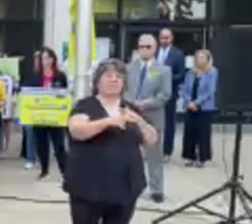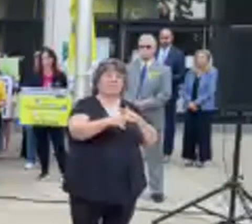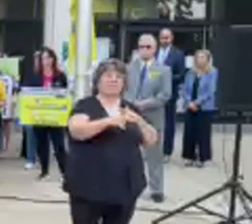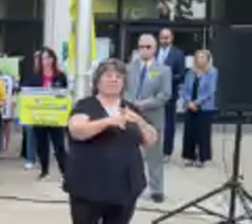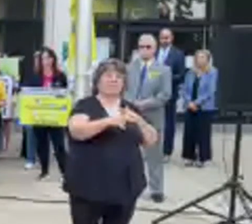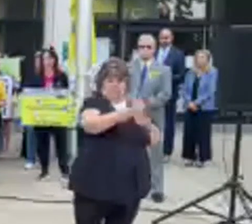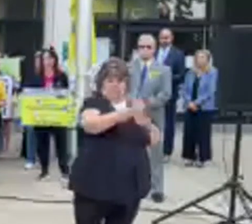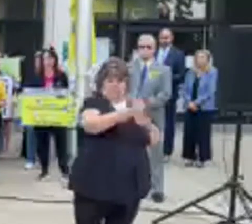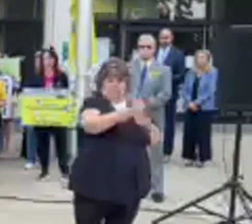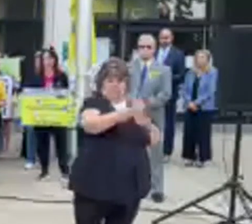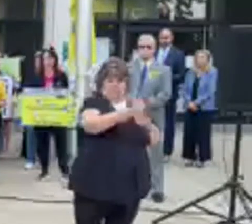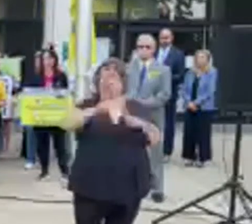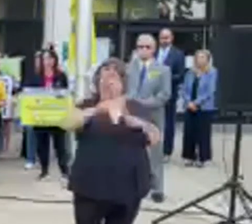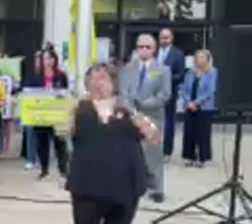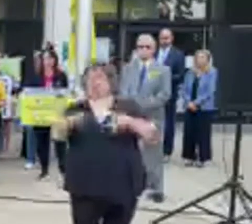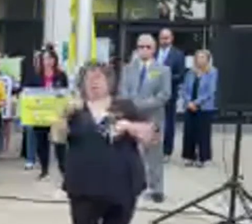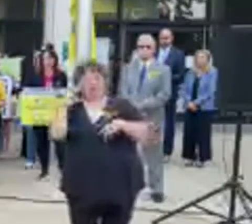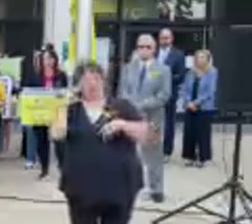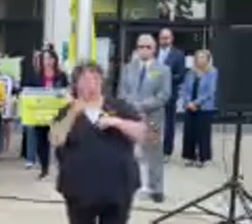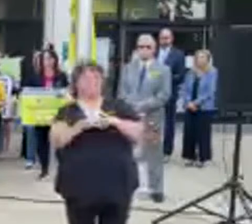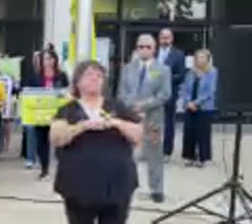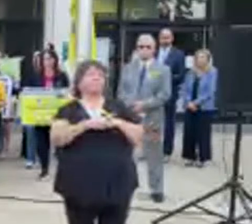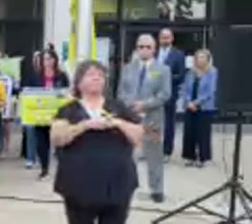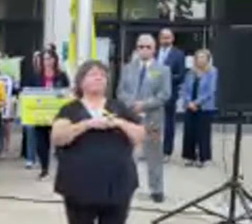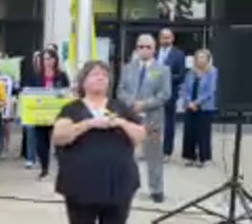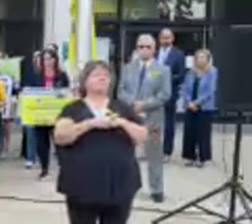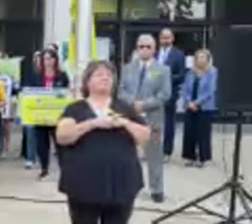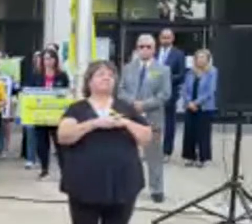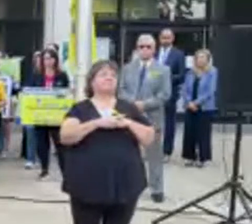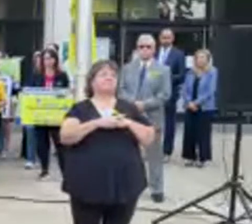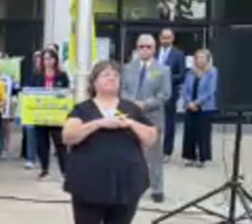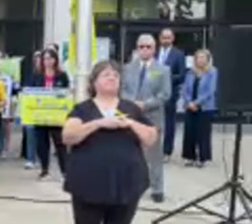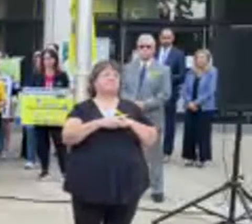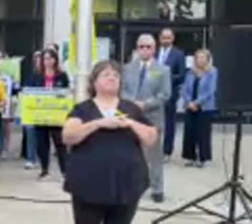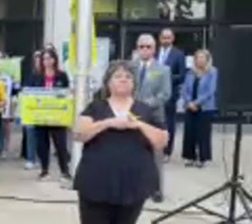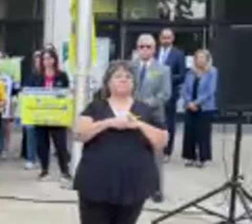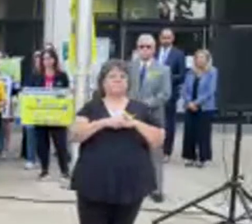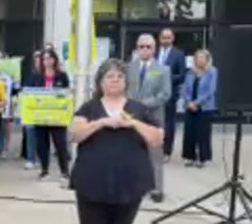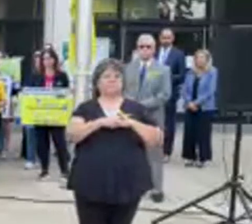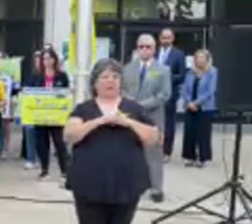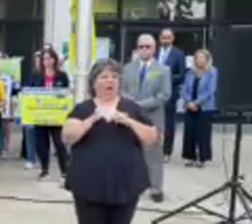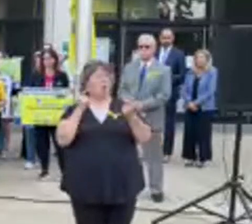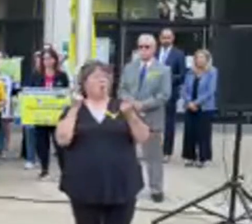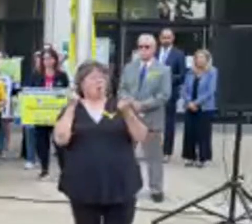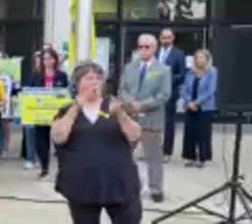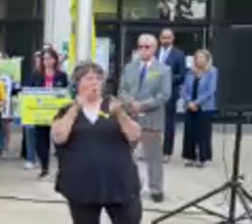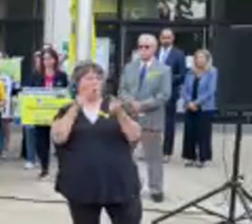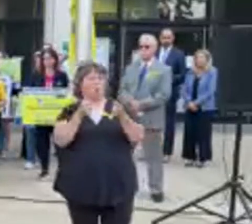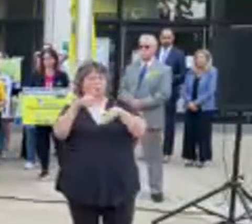themselves or somebody that they know. And it was just kind of our goal to